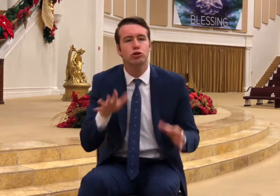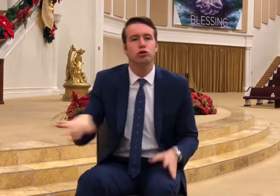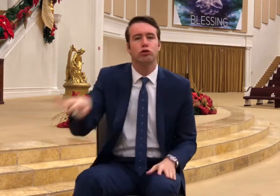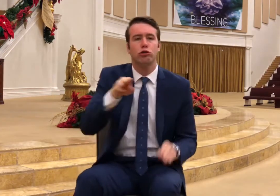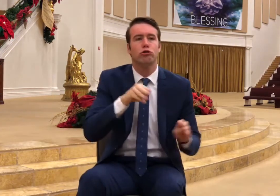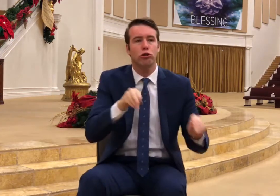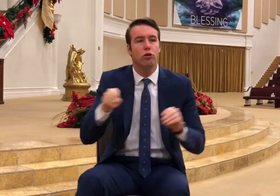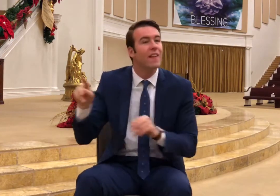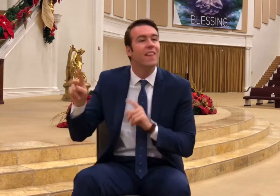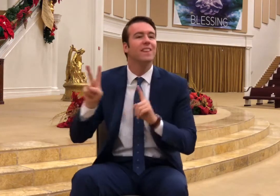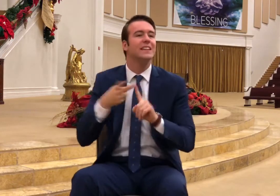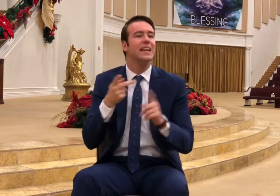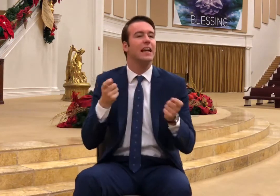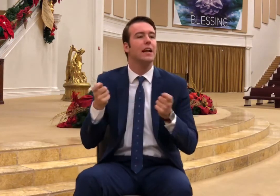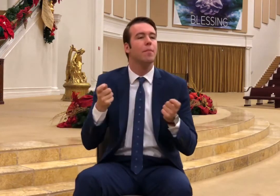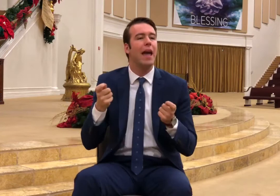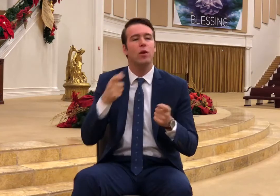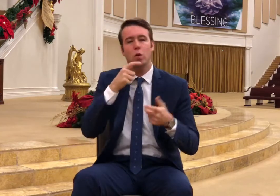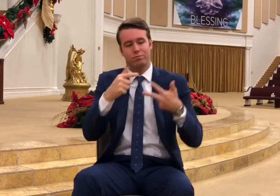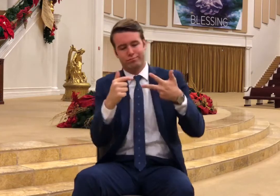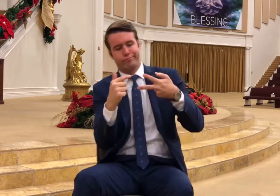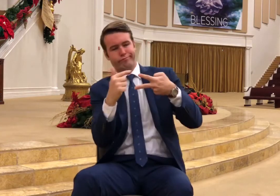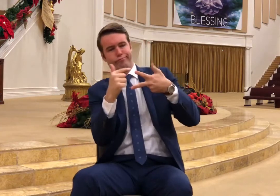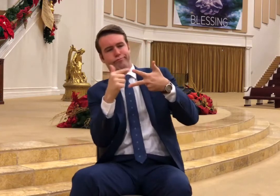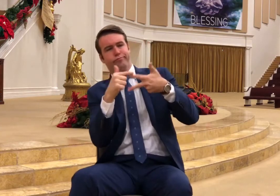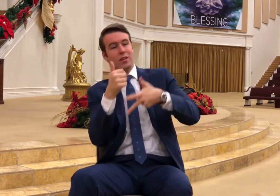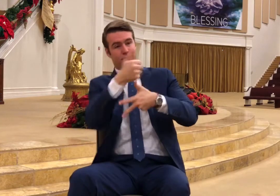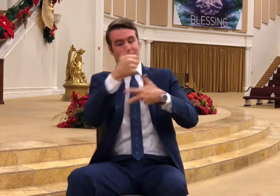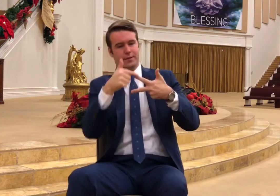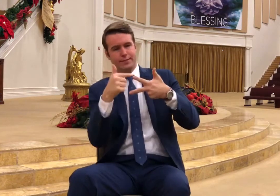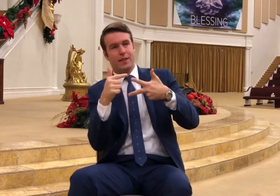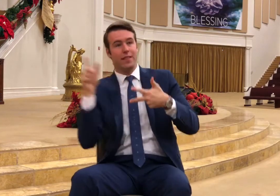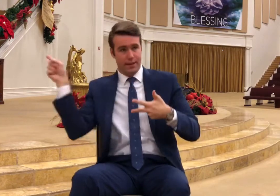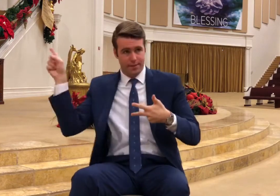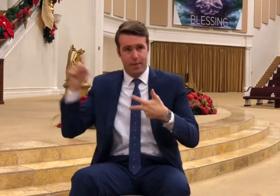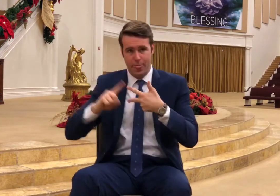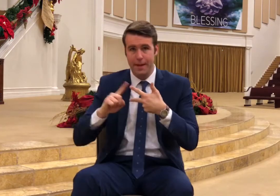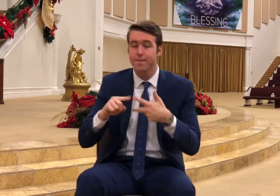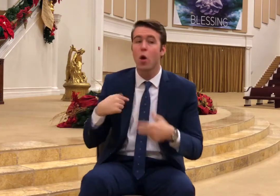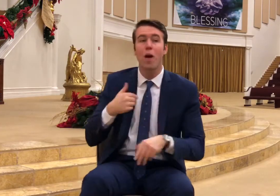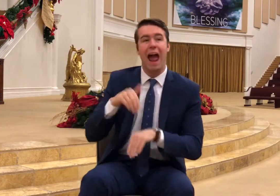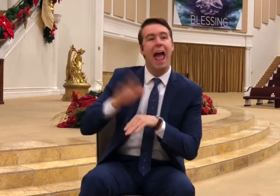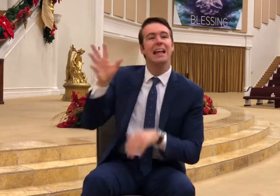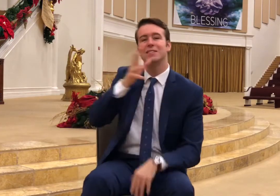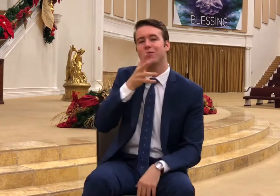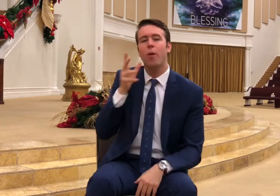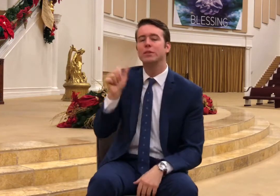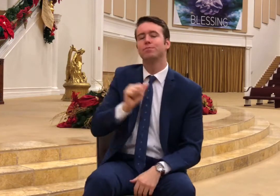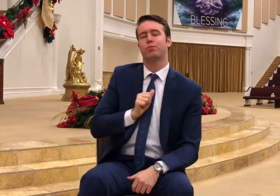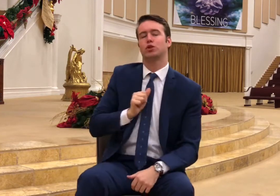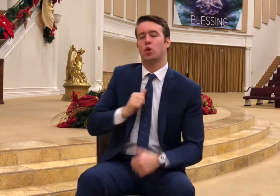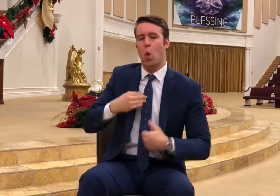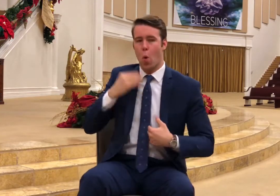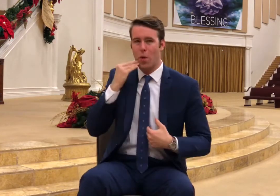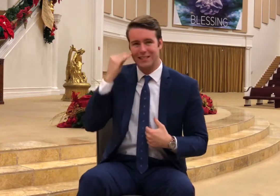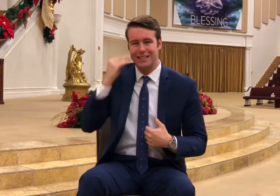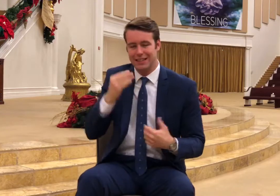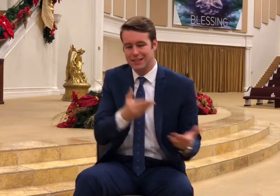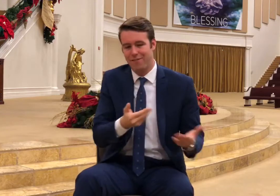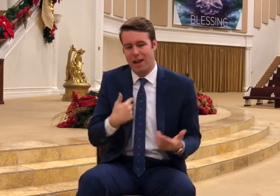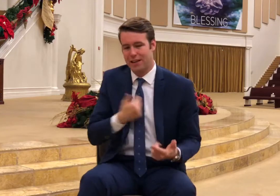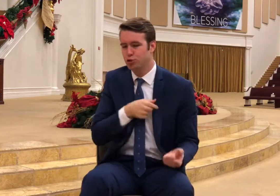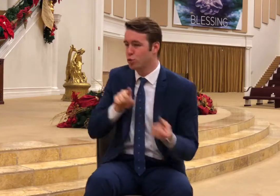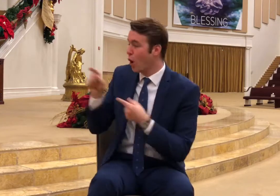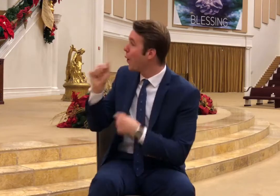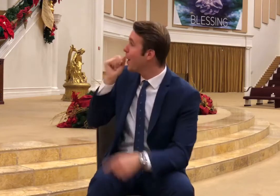Islands. This is Johnny. Johnny was there. He is directing. We are at his farm and his personal residence. He invited us,